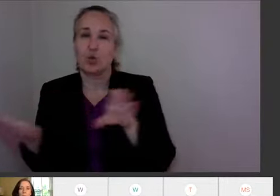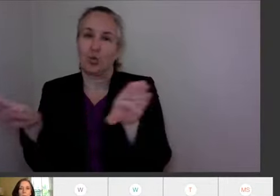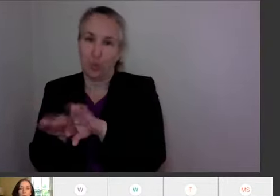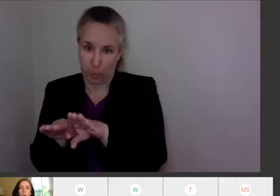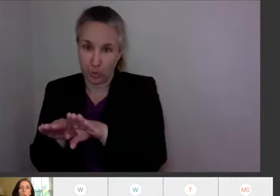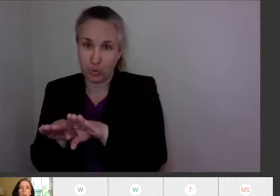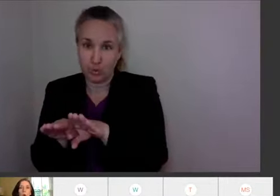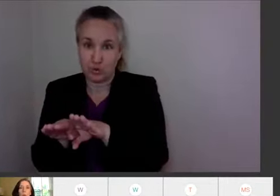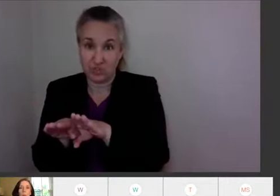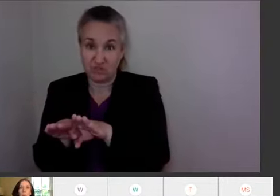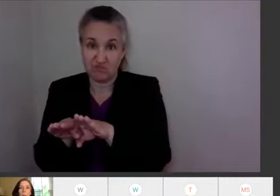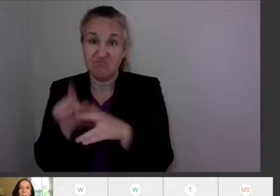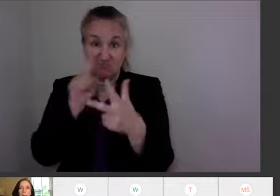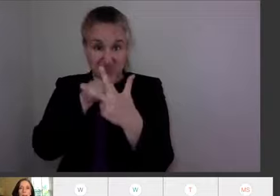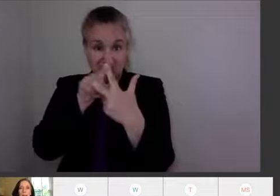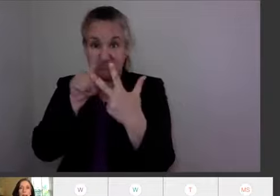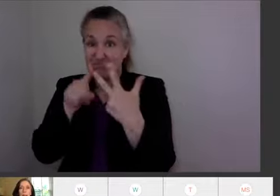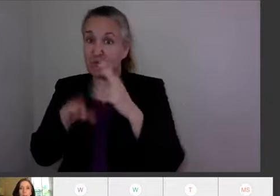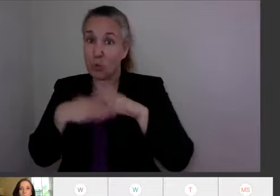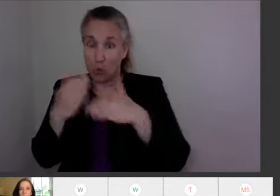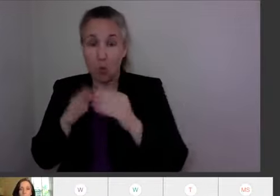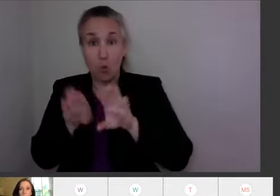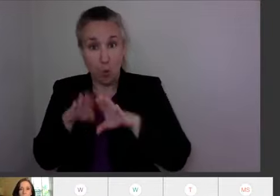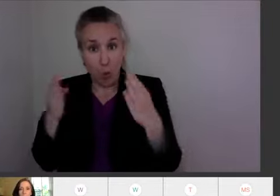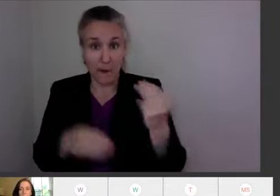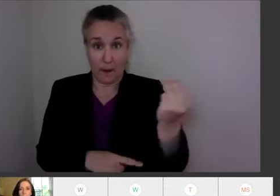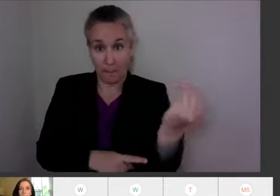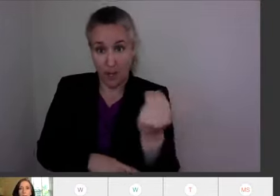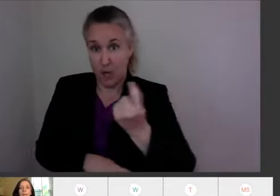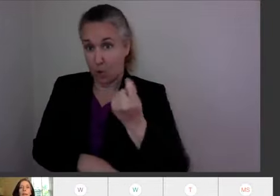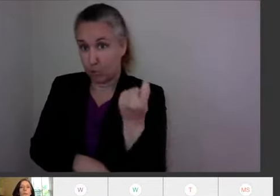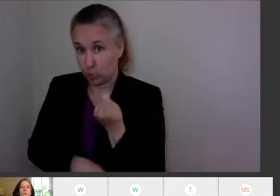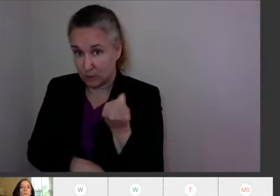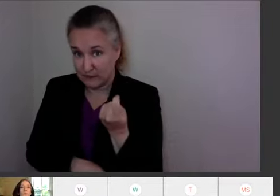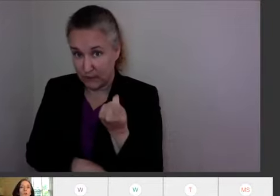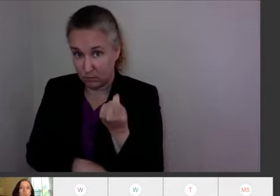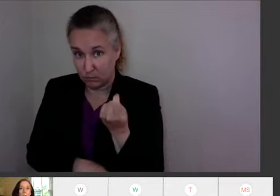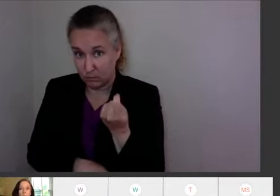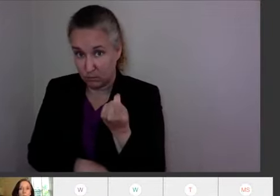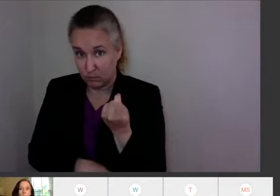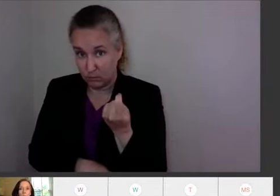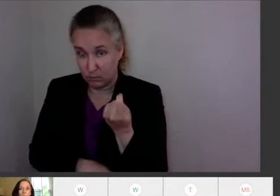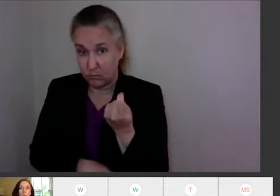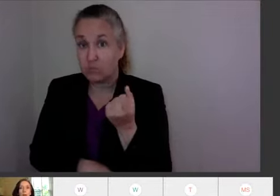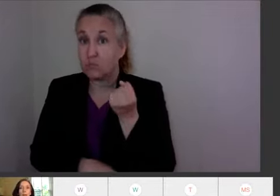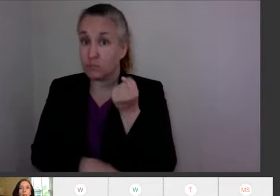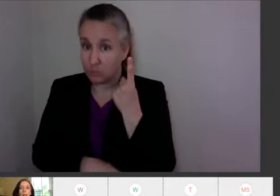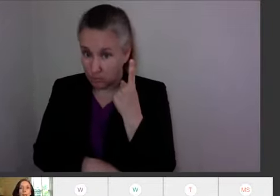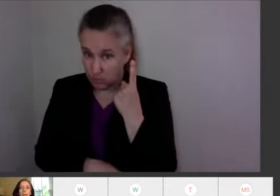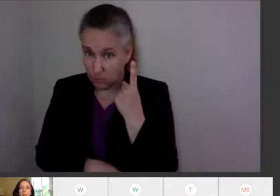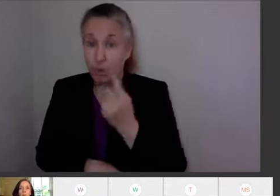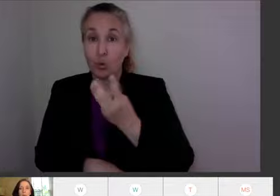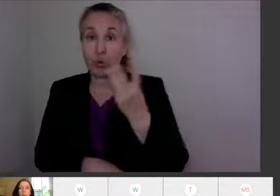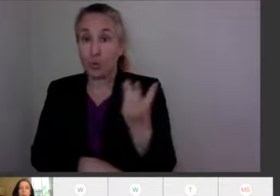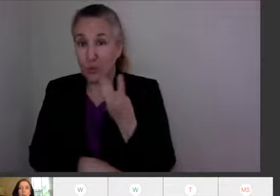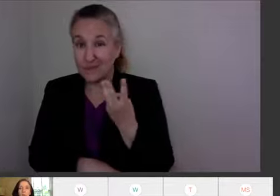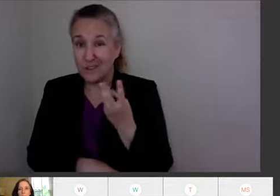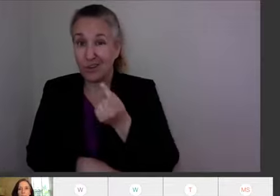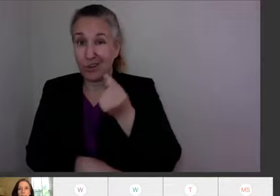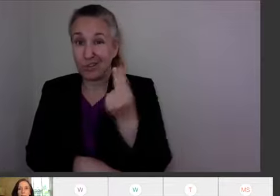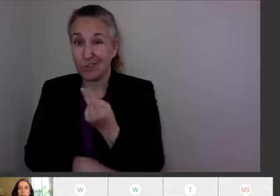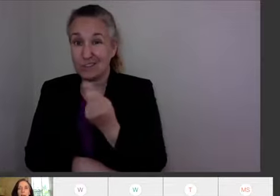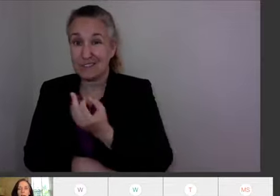three sites will be open Monday and Tuesday. They will be closed Wednesday,